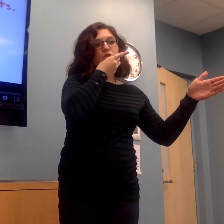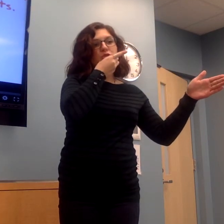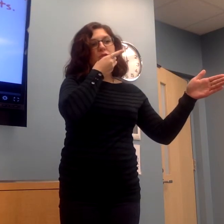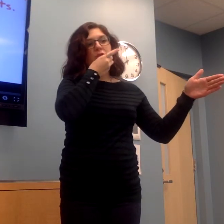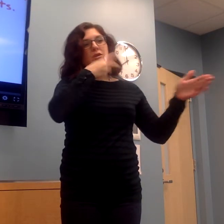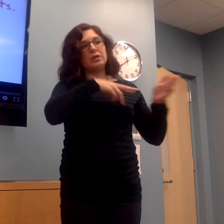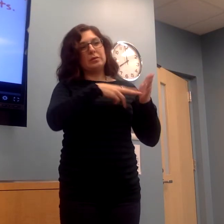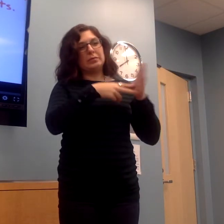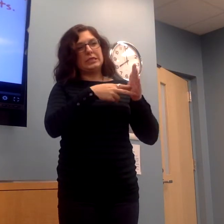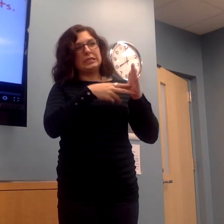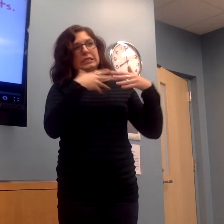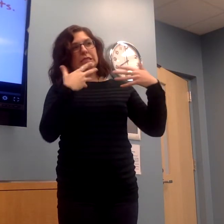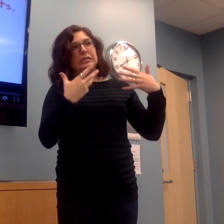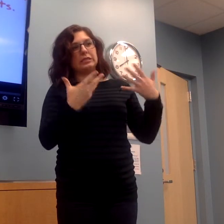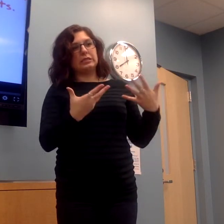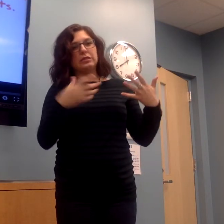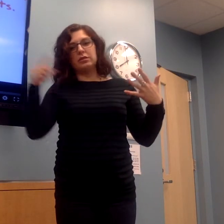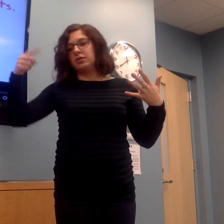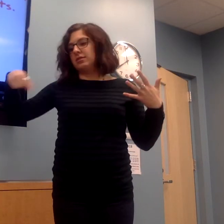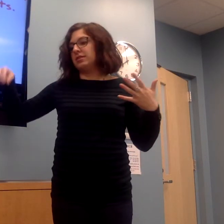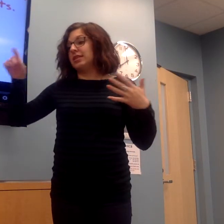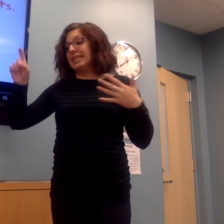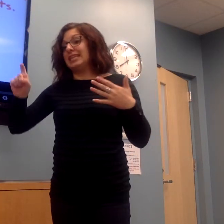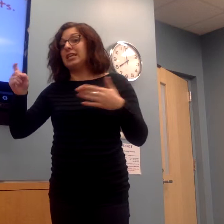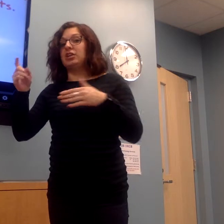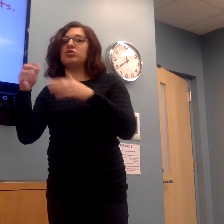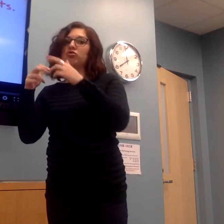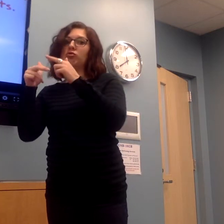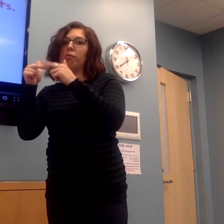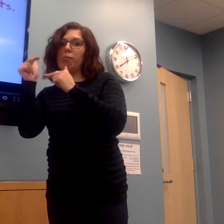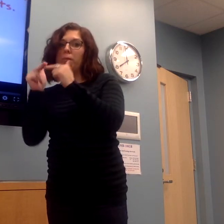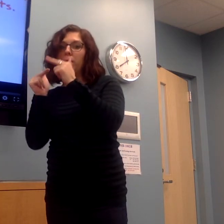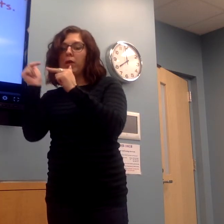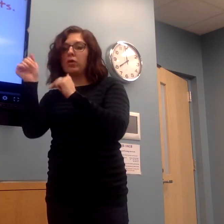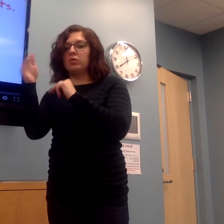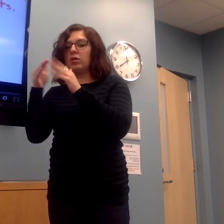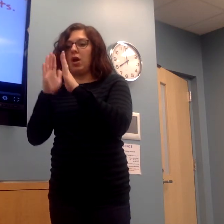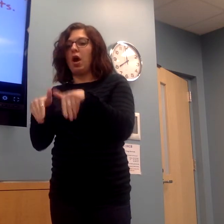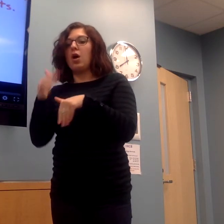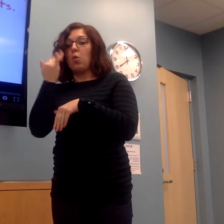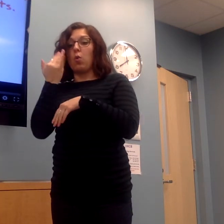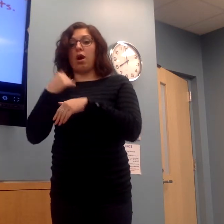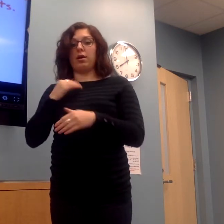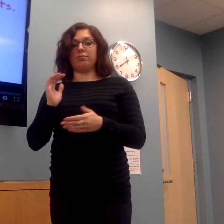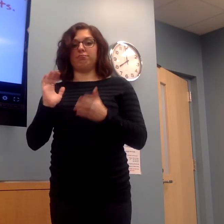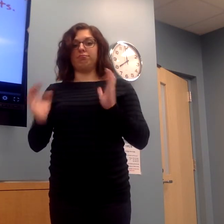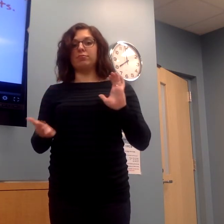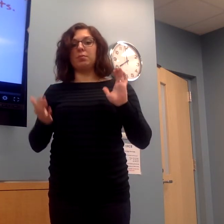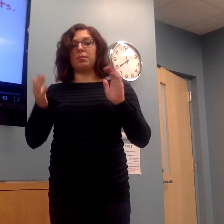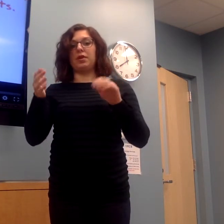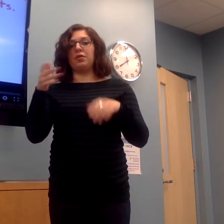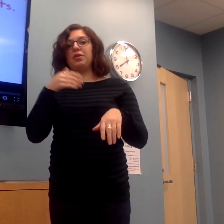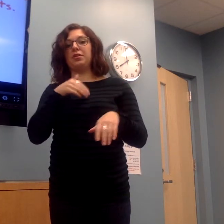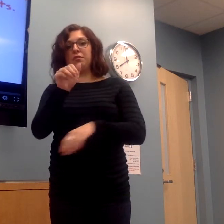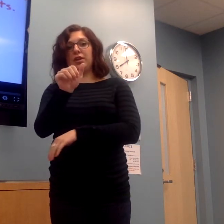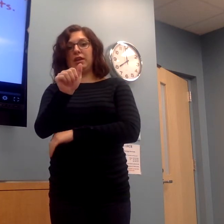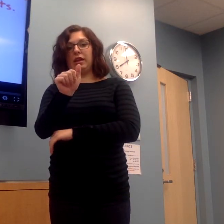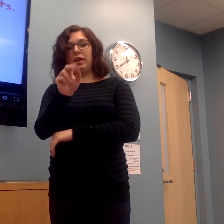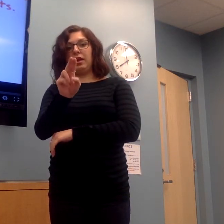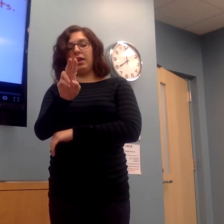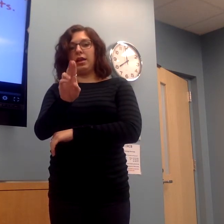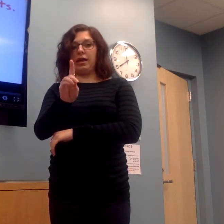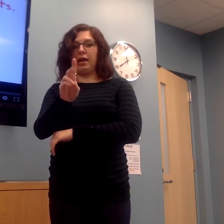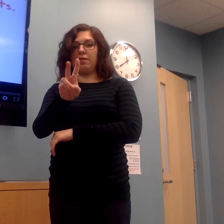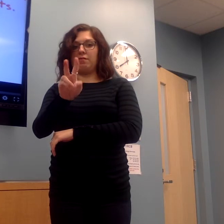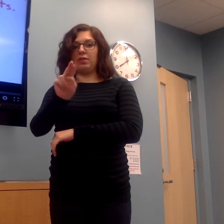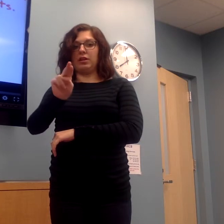might be thinking, well, of course Skipper has comparative advantage. He's better at everything. This is not necessarily true. Let's look